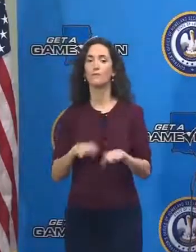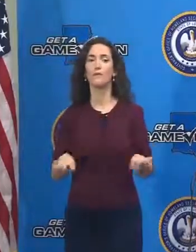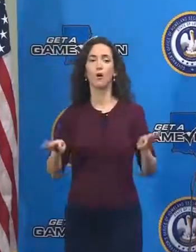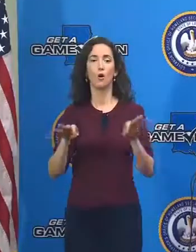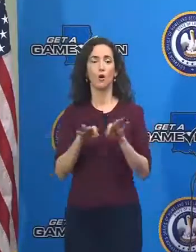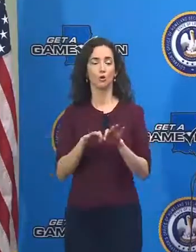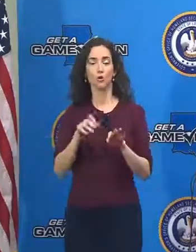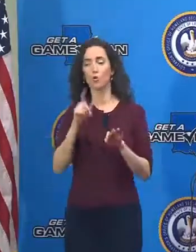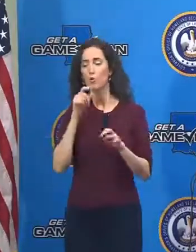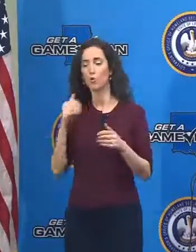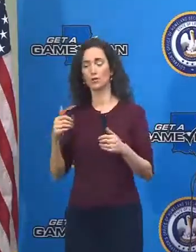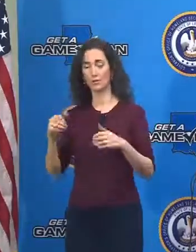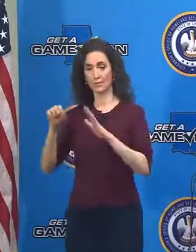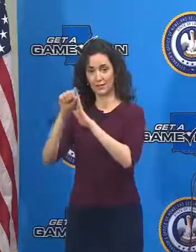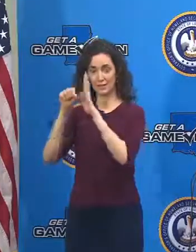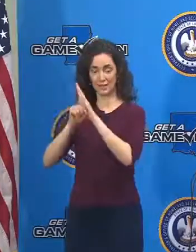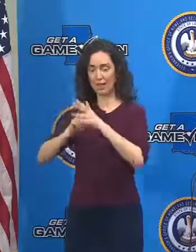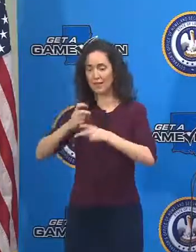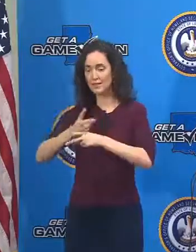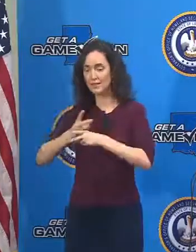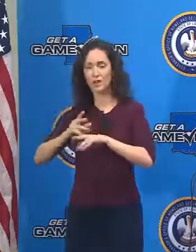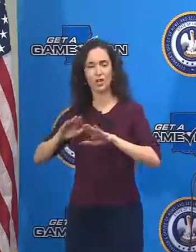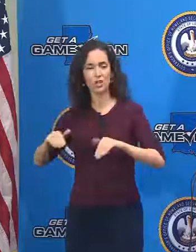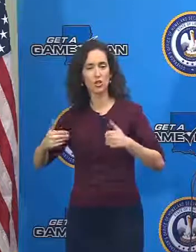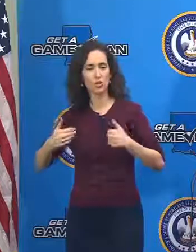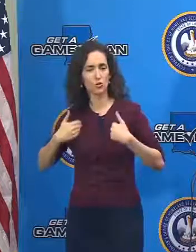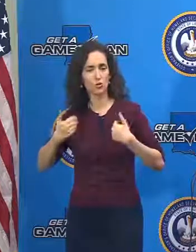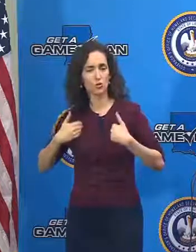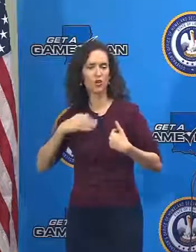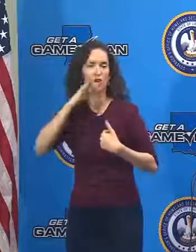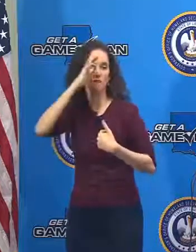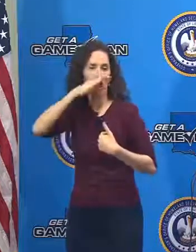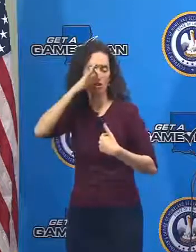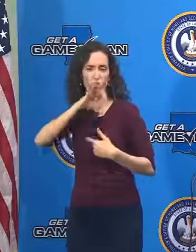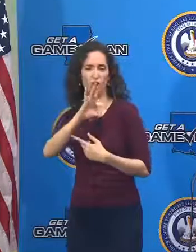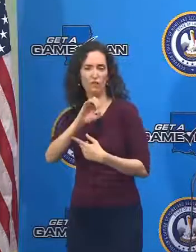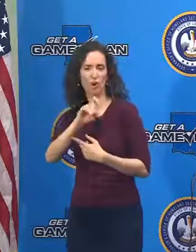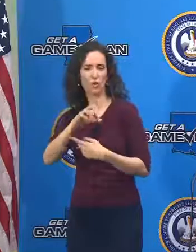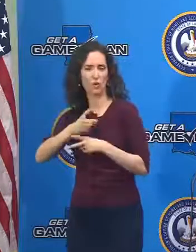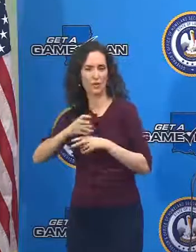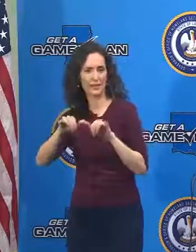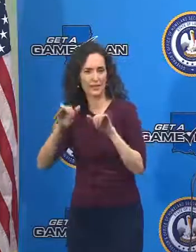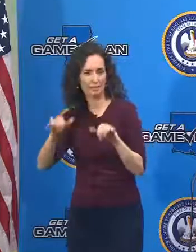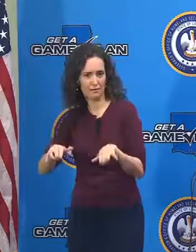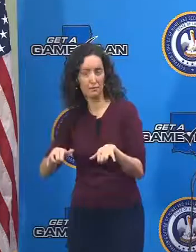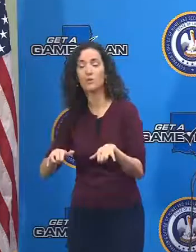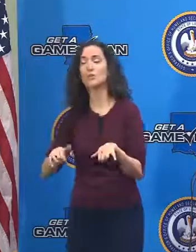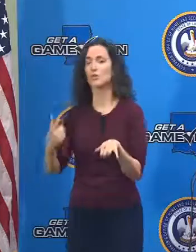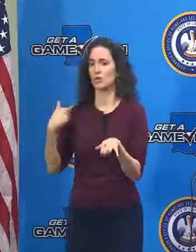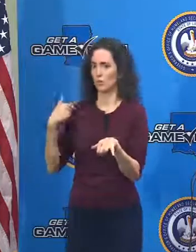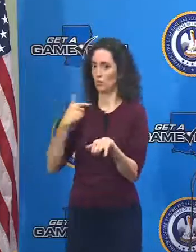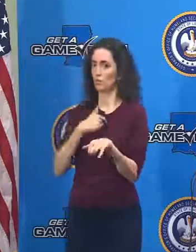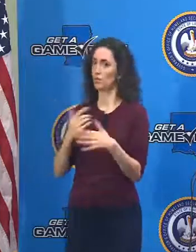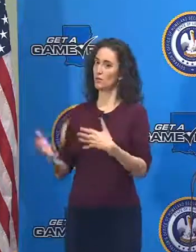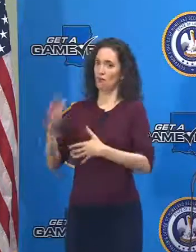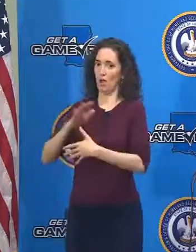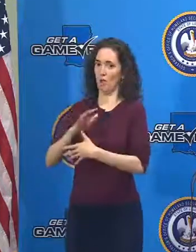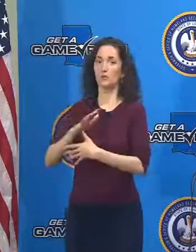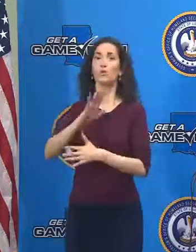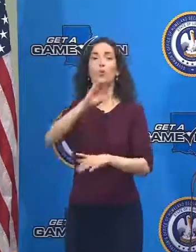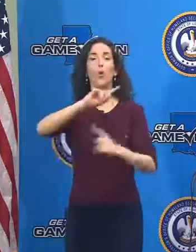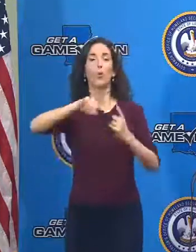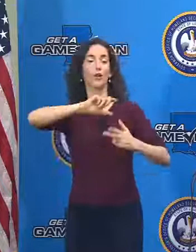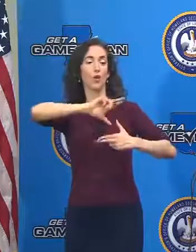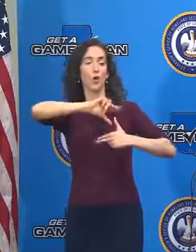in the custody of the state in the foster care system. So the very first thing we do when there is an approaching